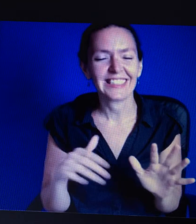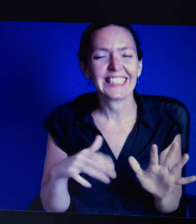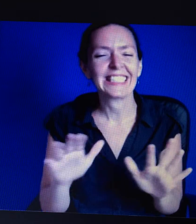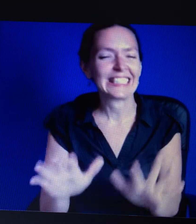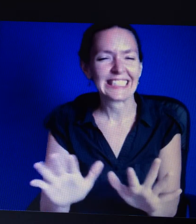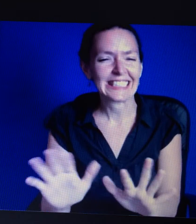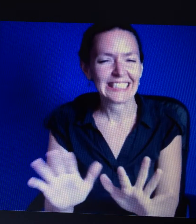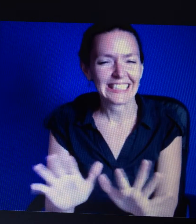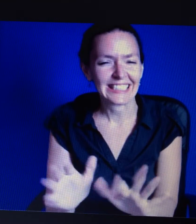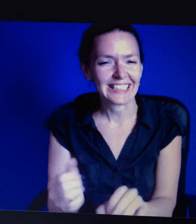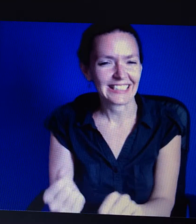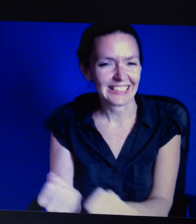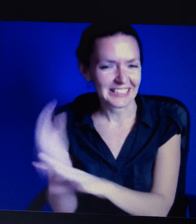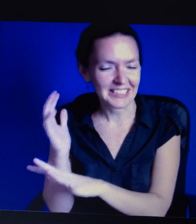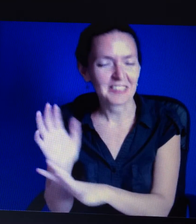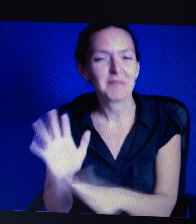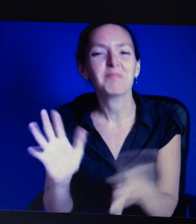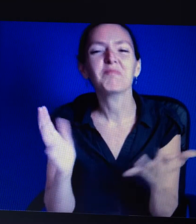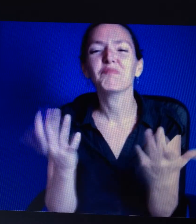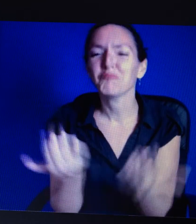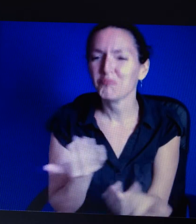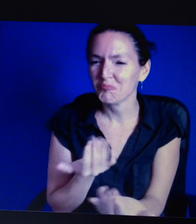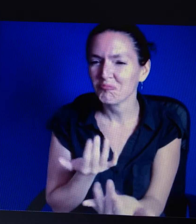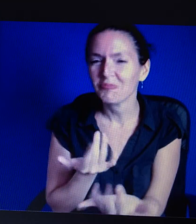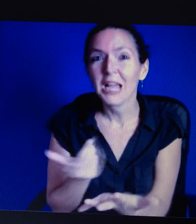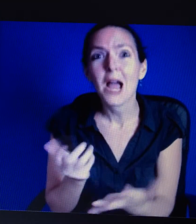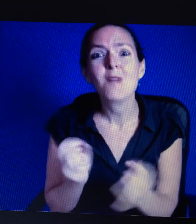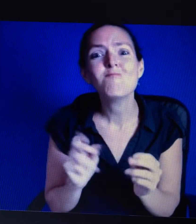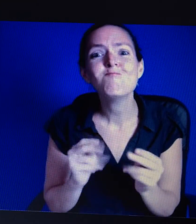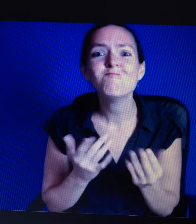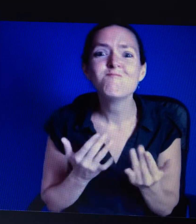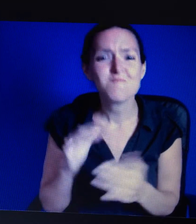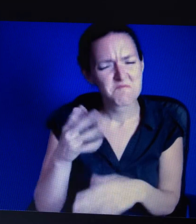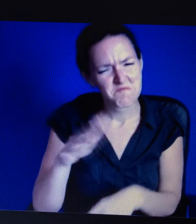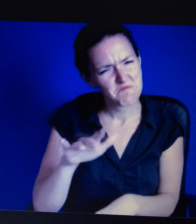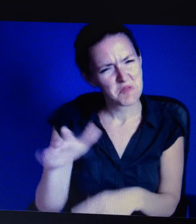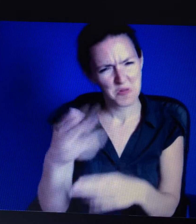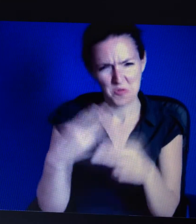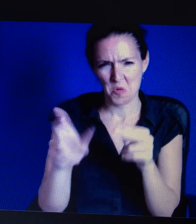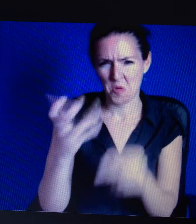ANS. Okay, that's fine. But no, wait a second.